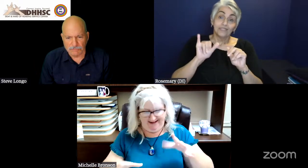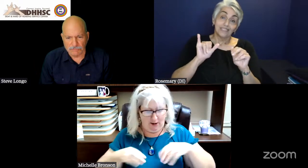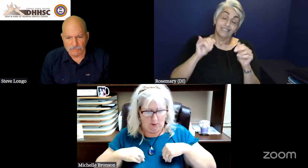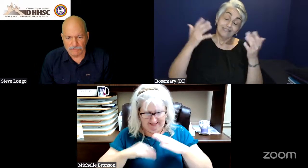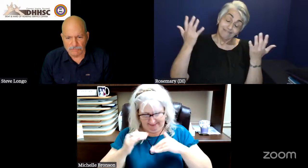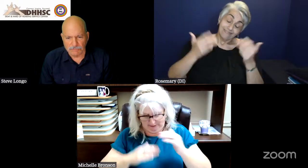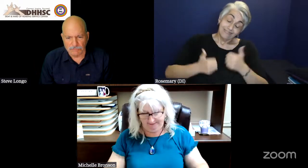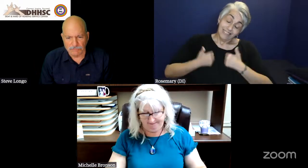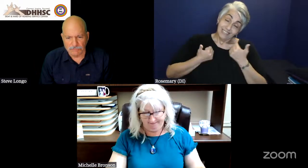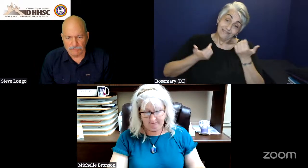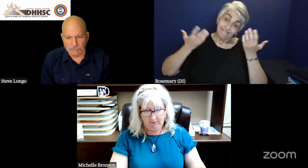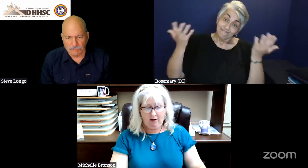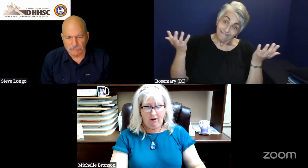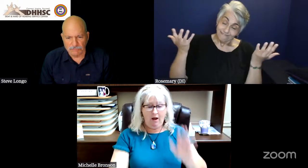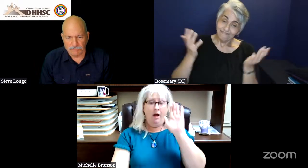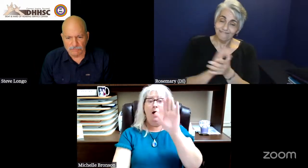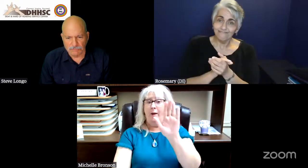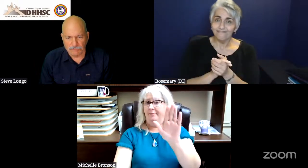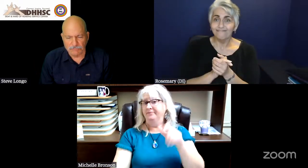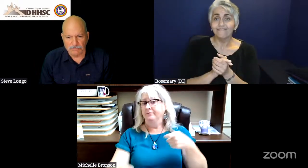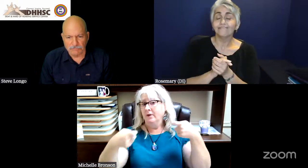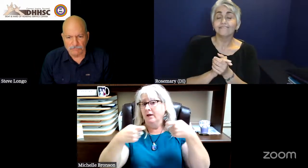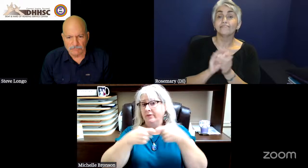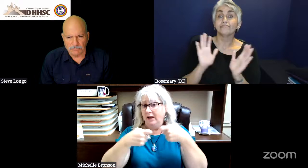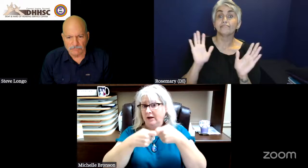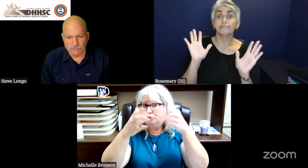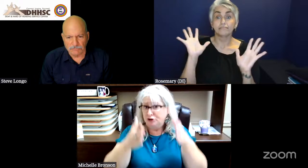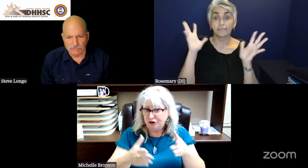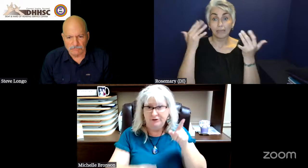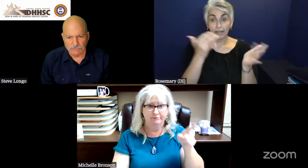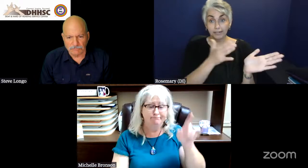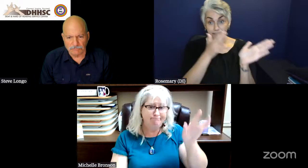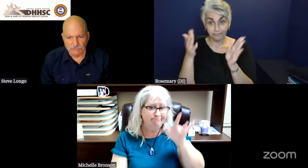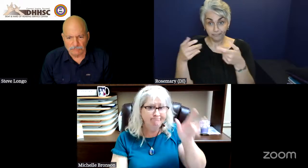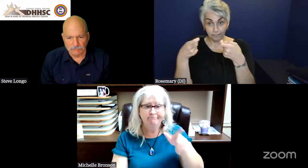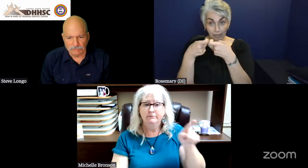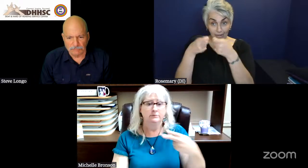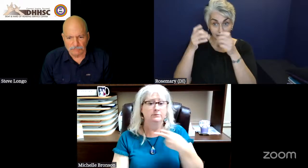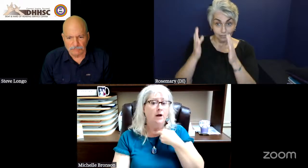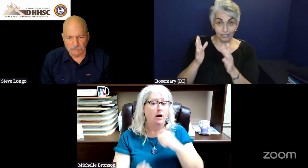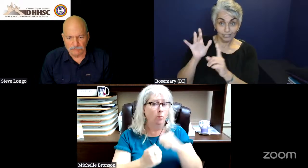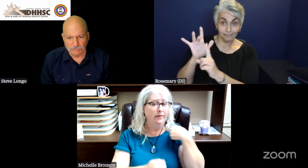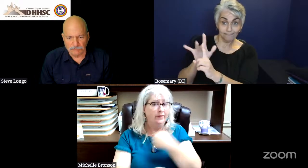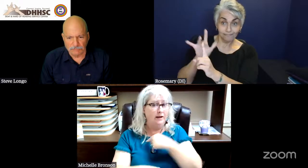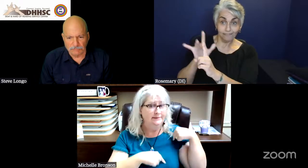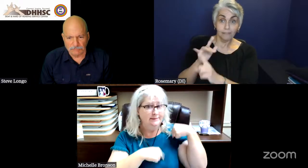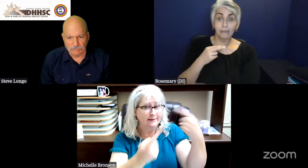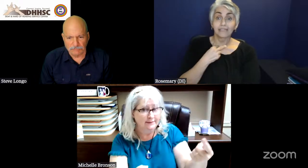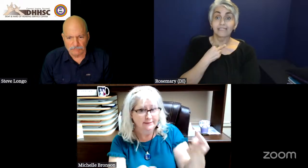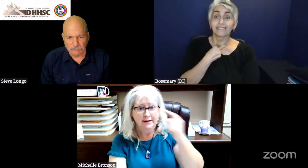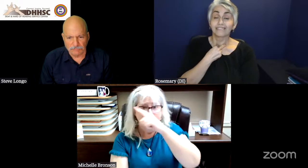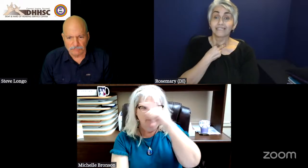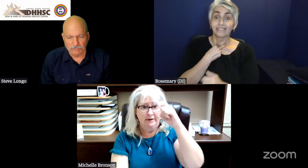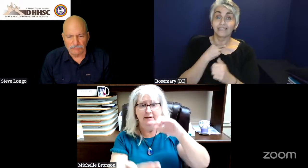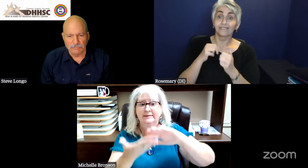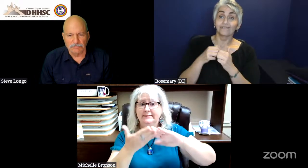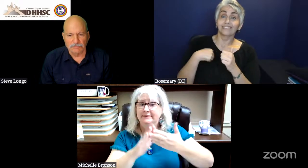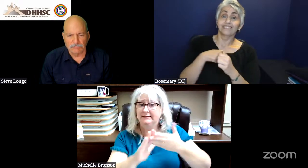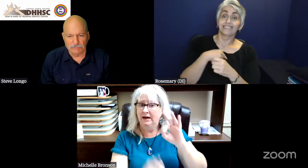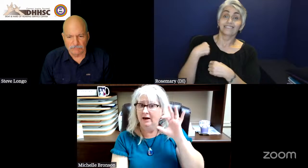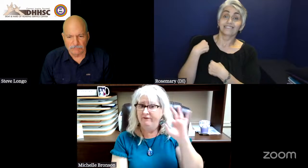an old building. It's life. That is life. Now, the next point is